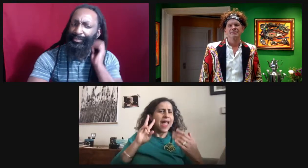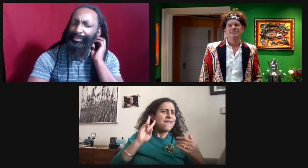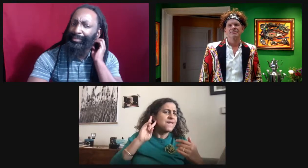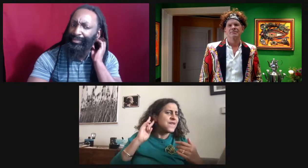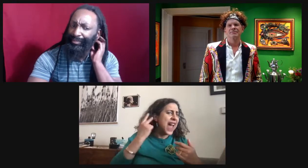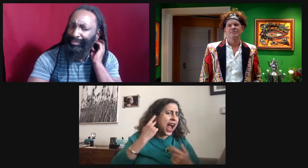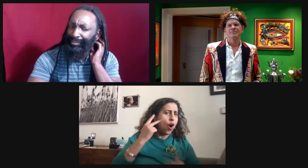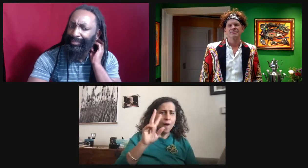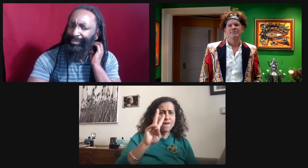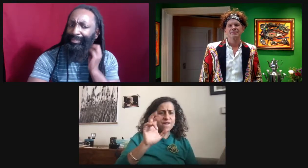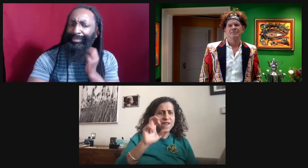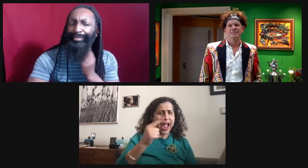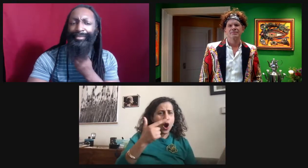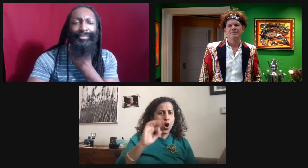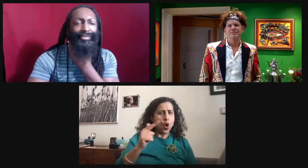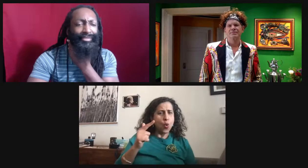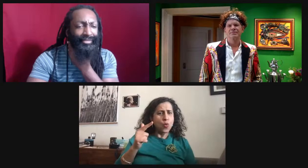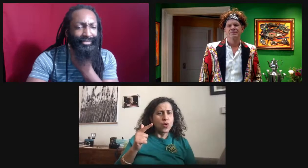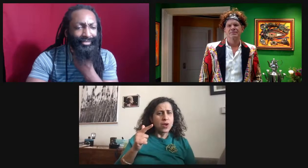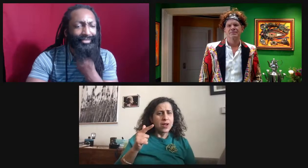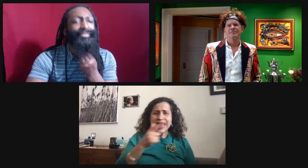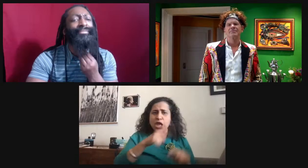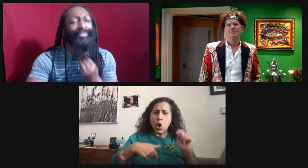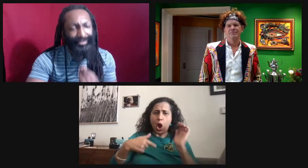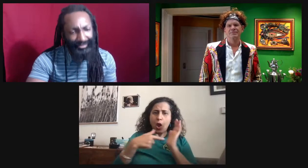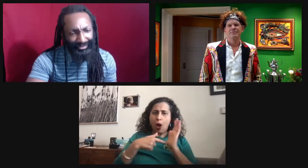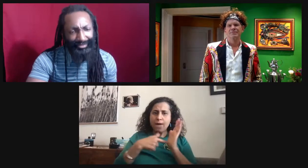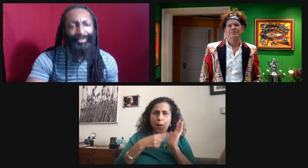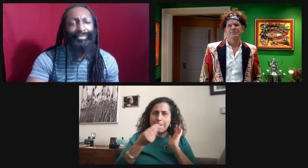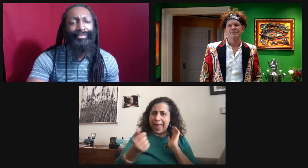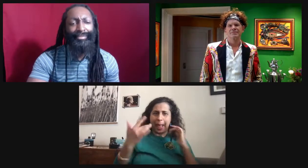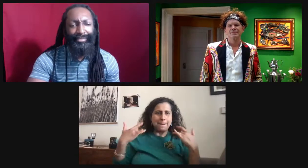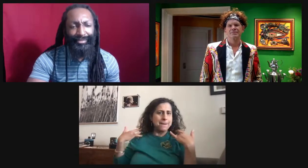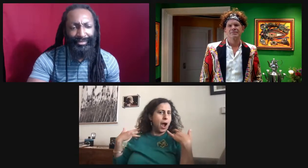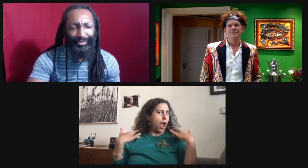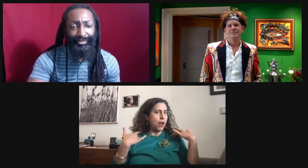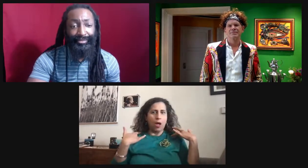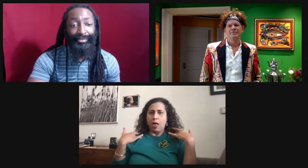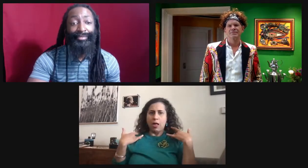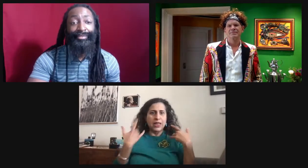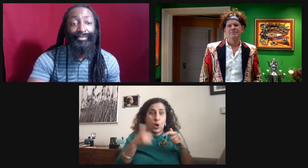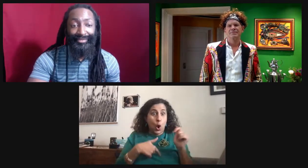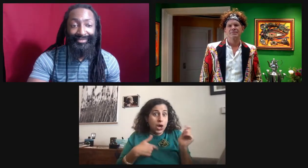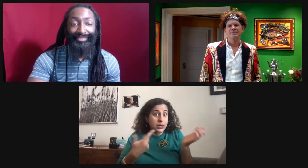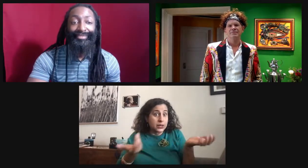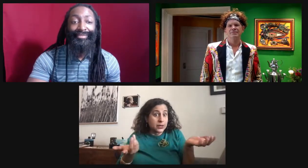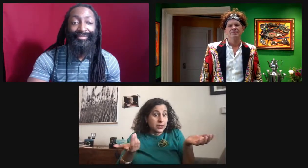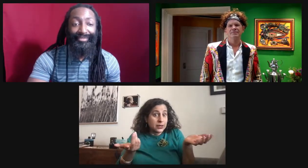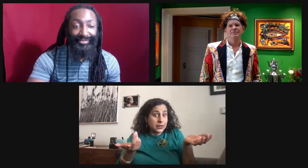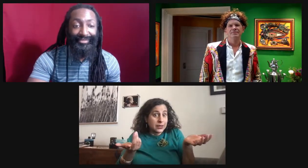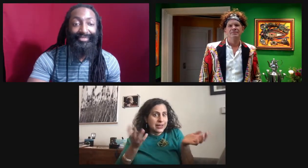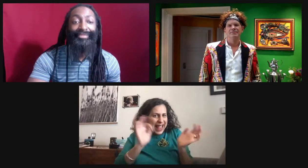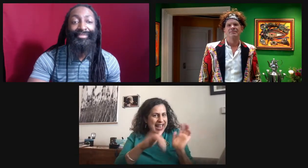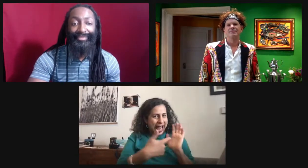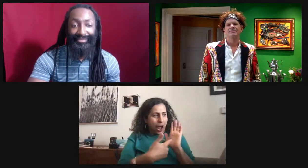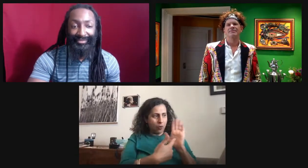can pick somebody who is a close family member. You don't have to pay a model.